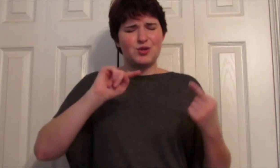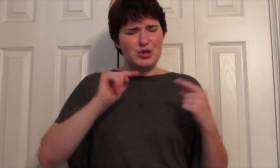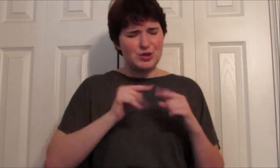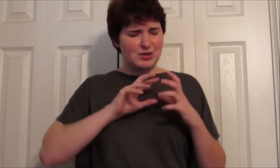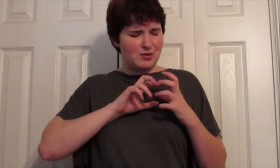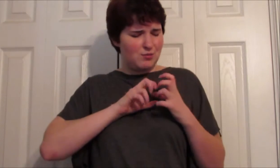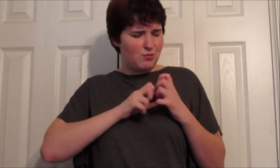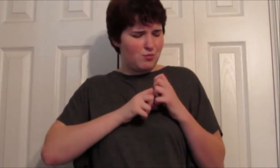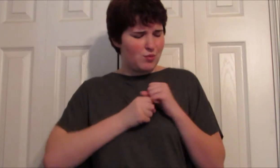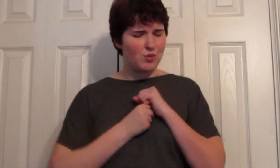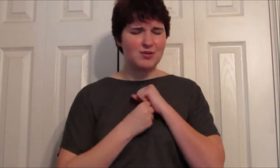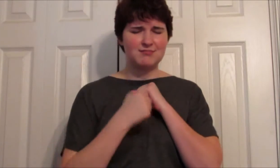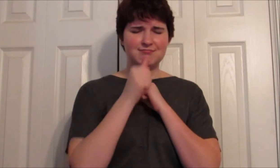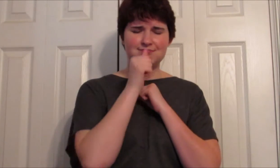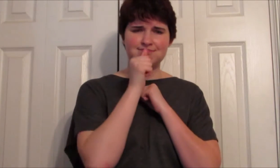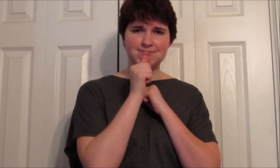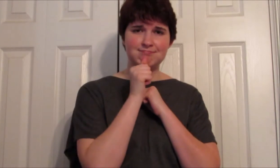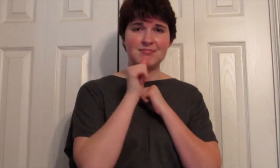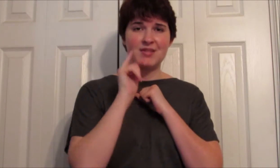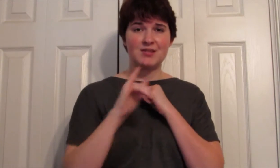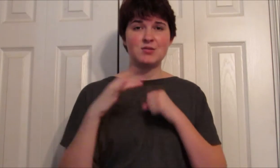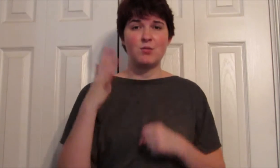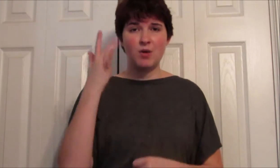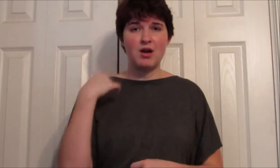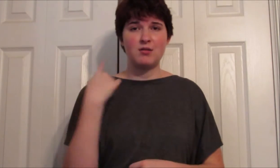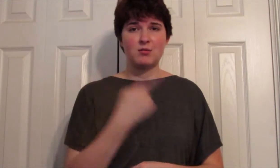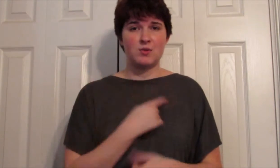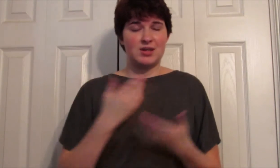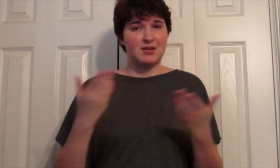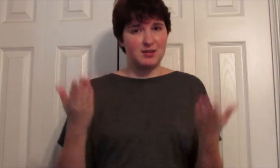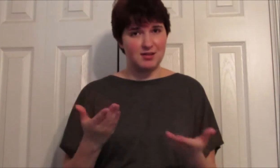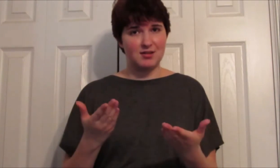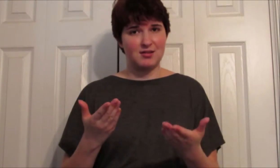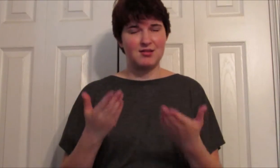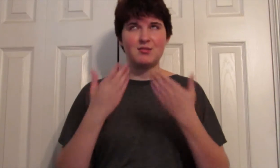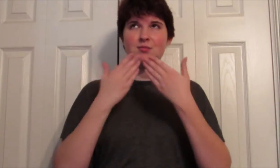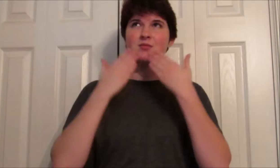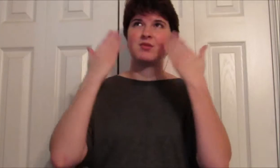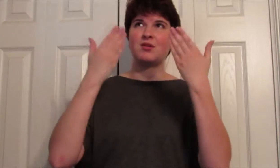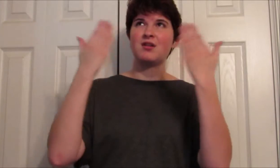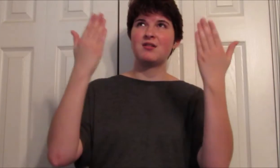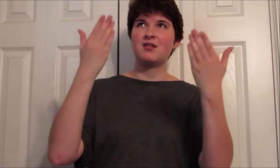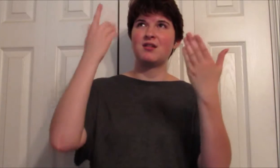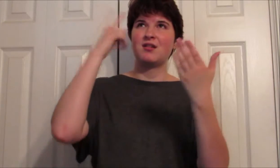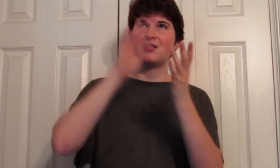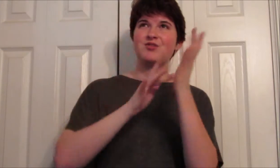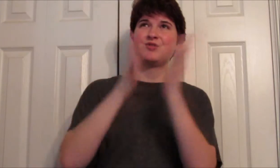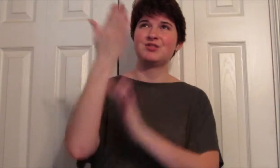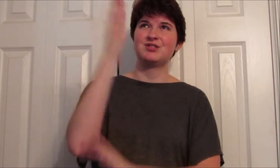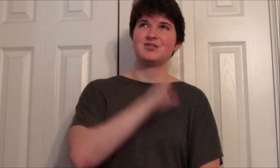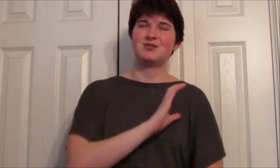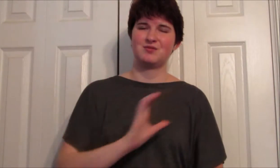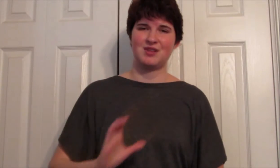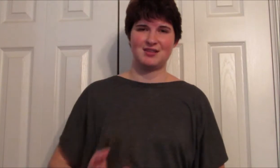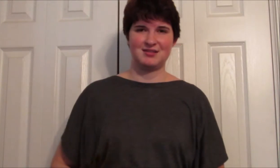and scarred, that's why we are here. Be grateful for Jesus Christ. So that's